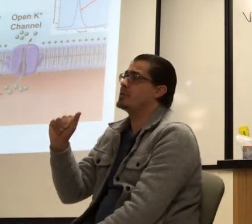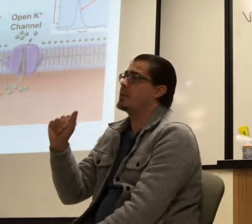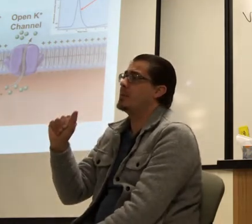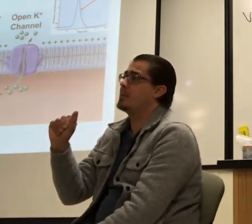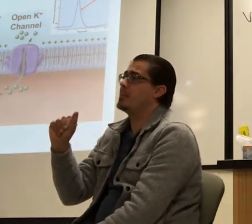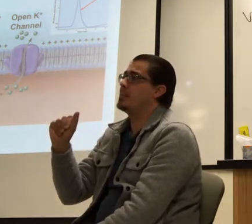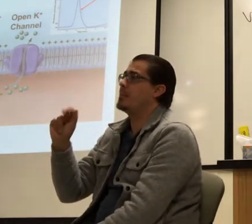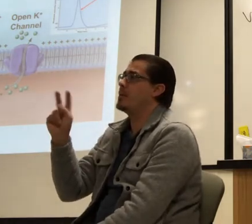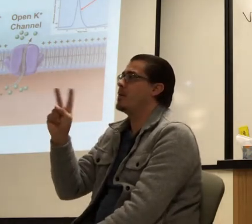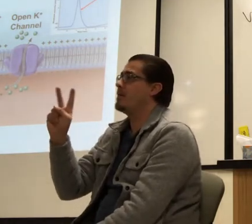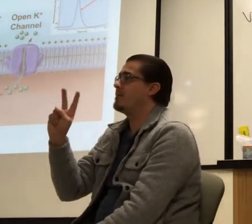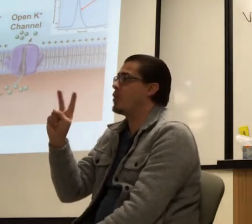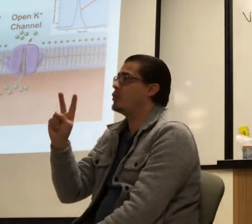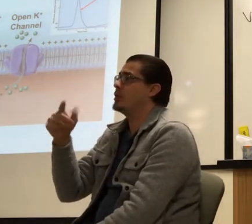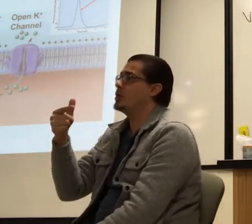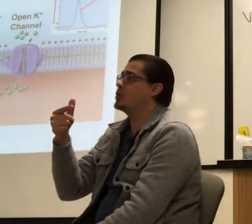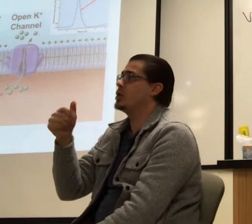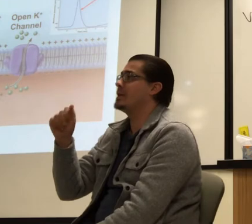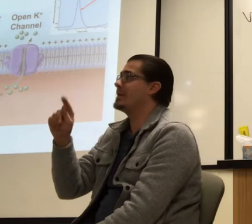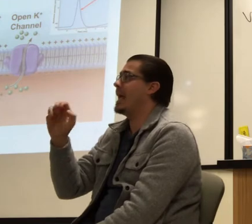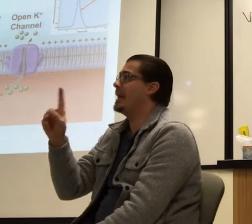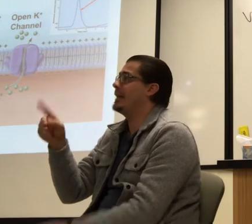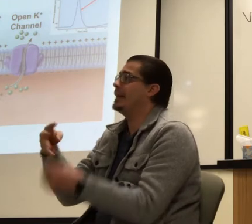a voltage-gated sodium channel,